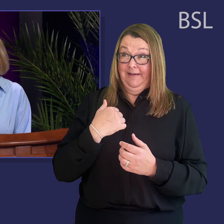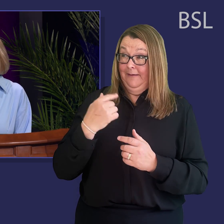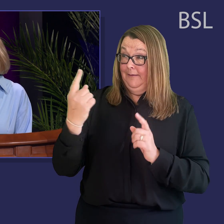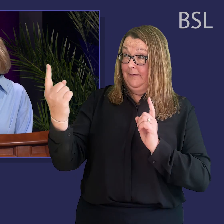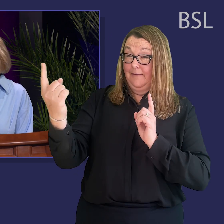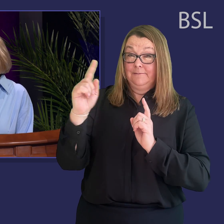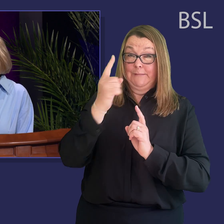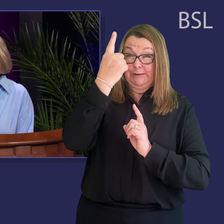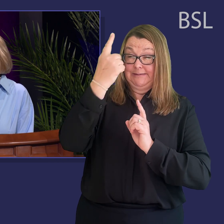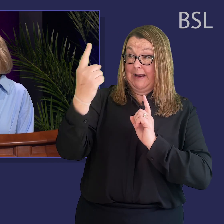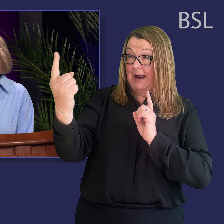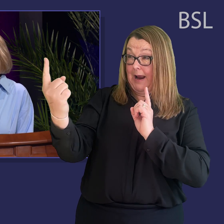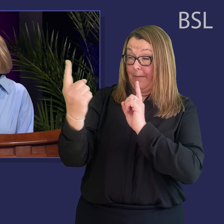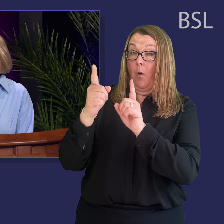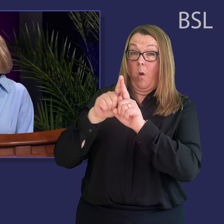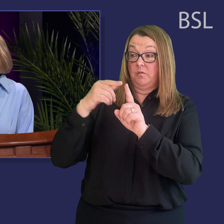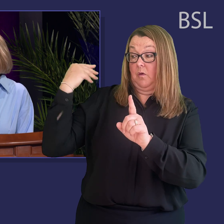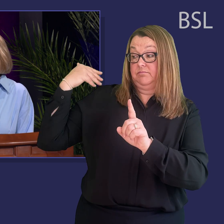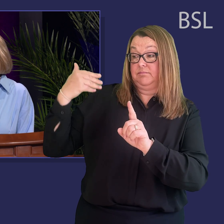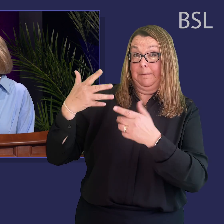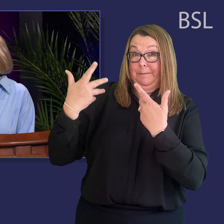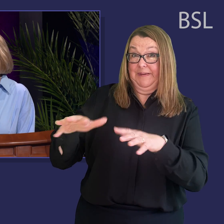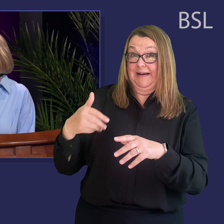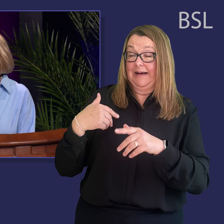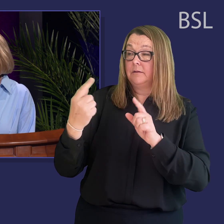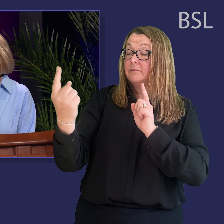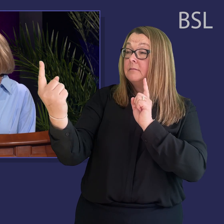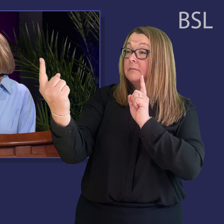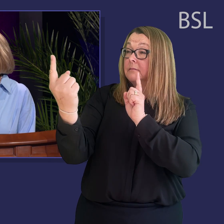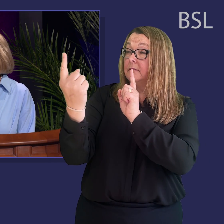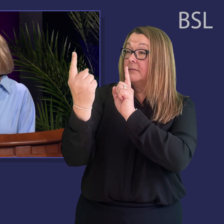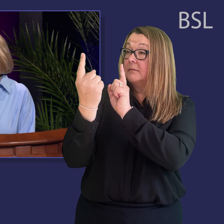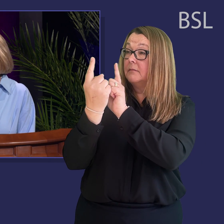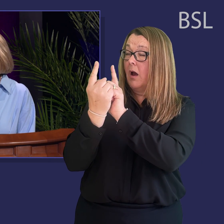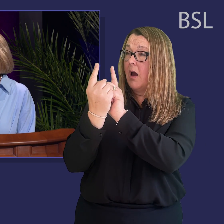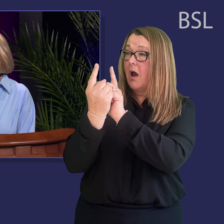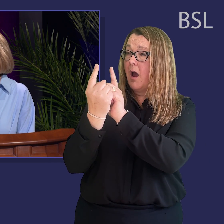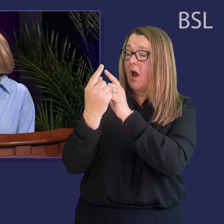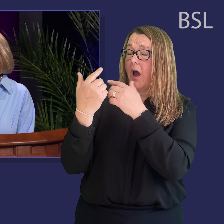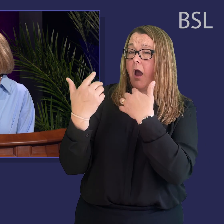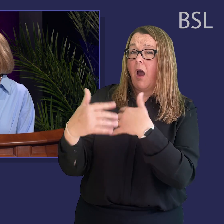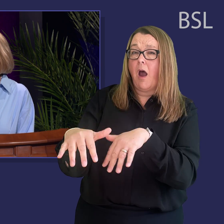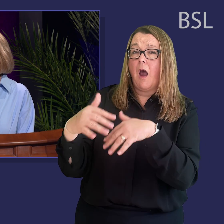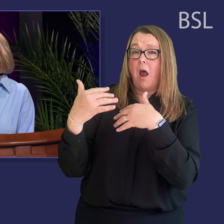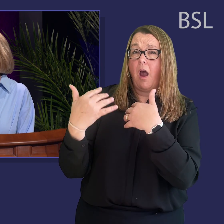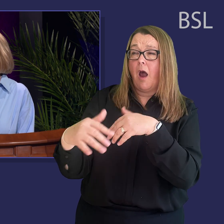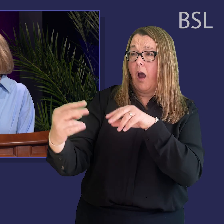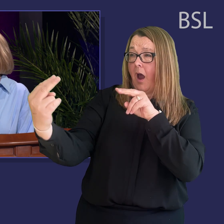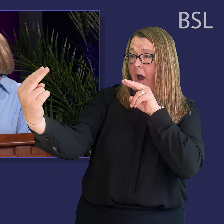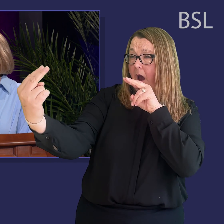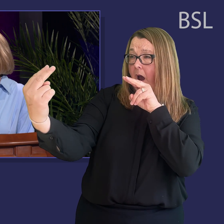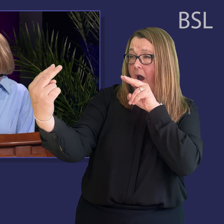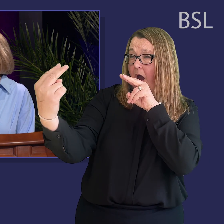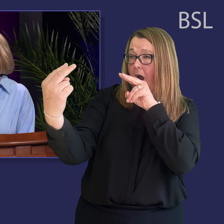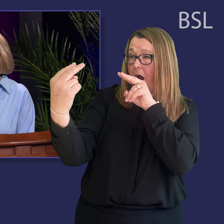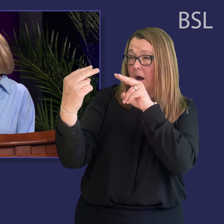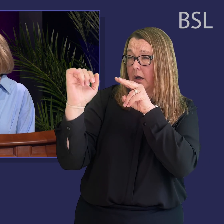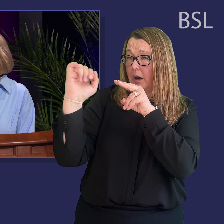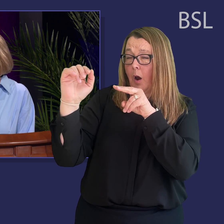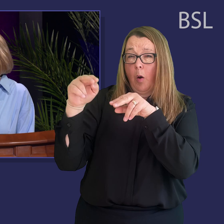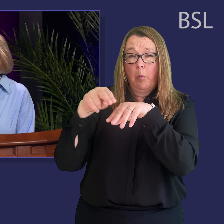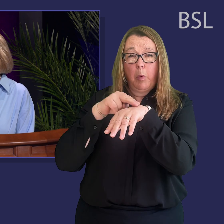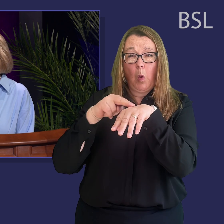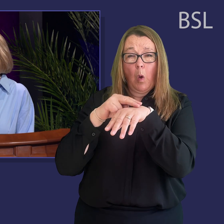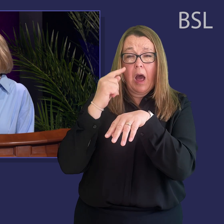On that first occasion, and every subsequent occasion, you have looked me in